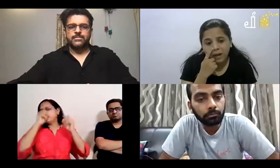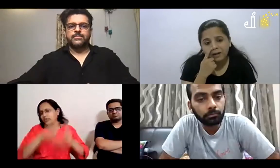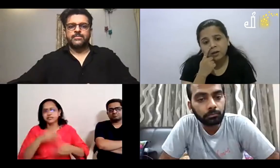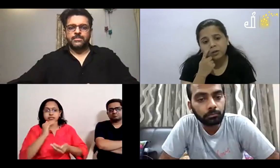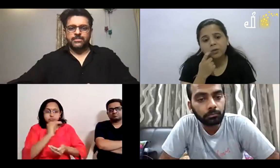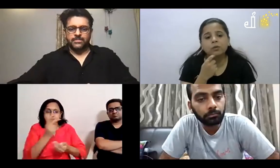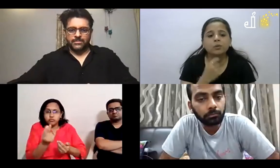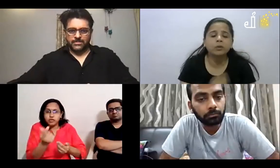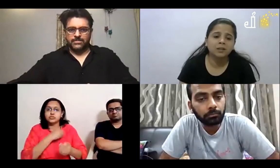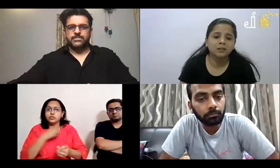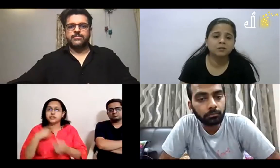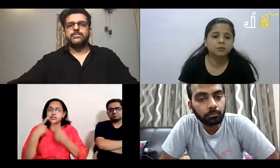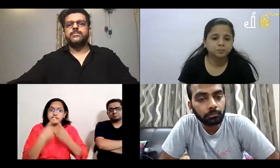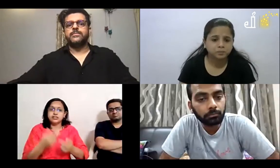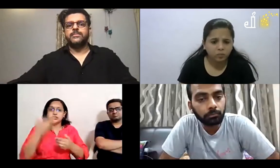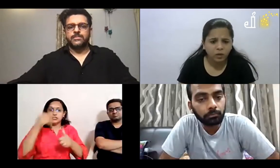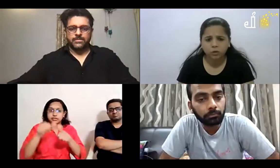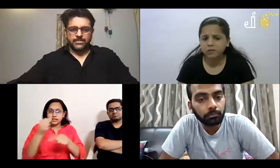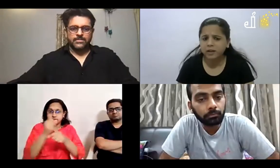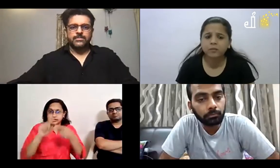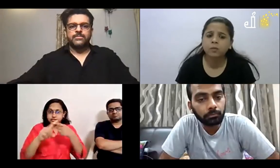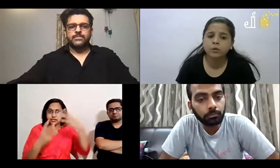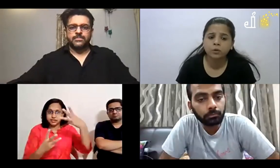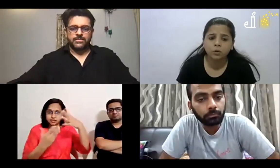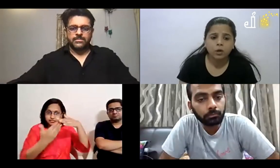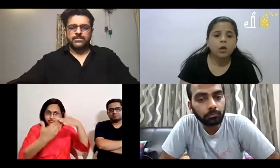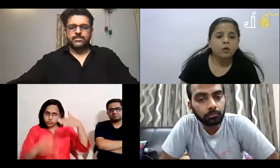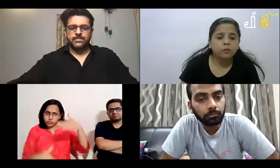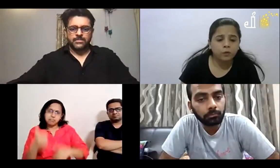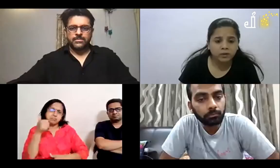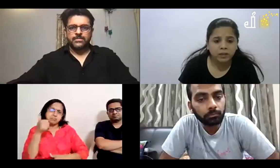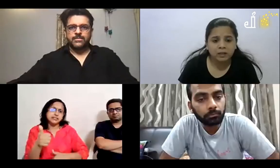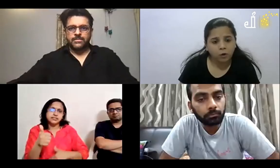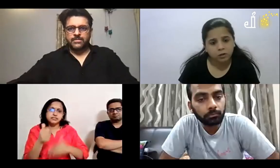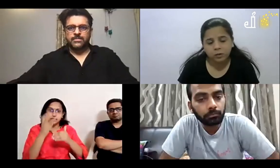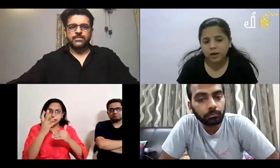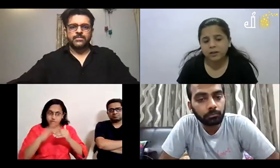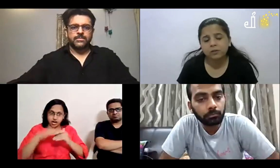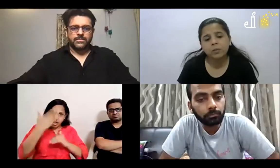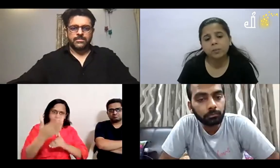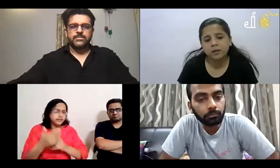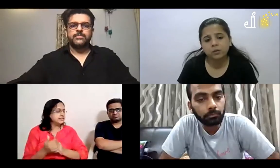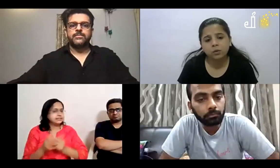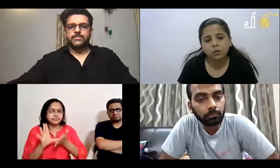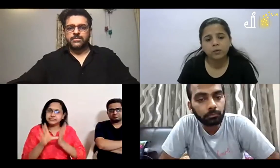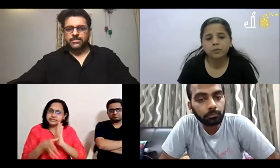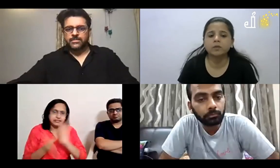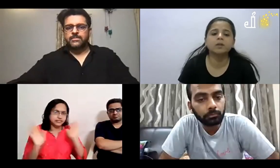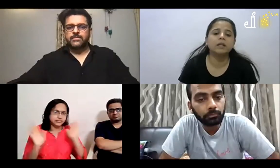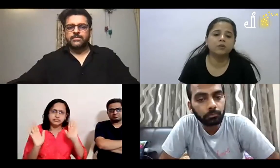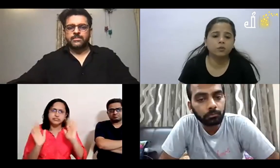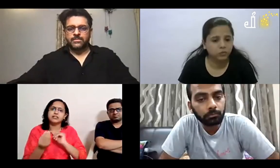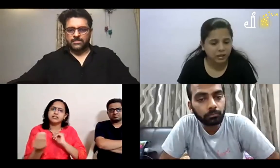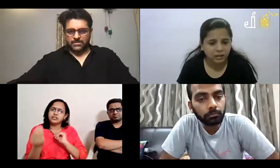So we had an argument for 2 years. So doctor said, if you want to go for the cochlear implant, it would be better to go before